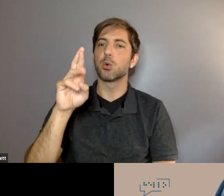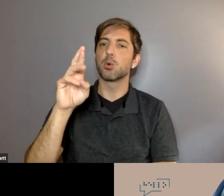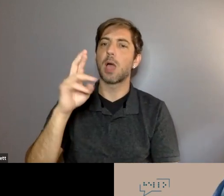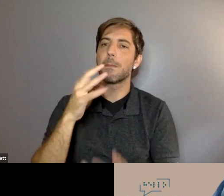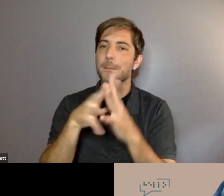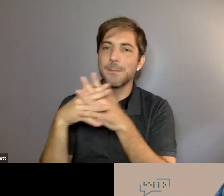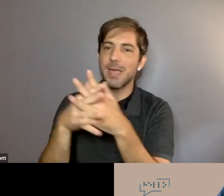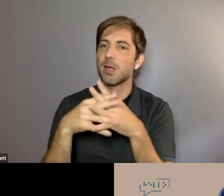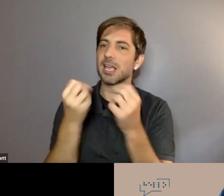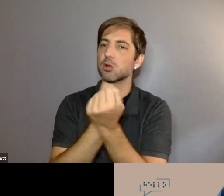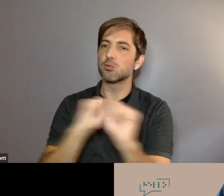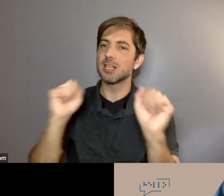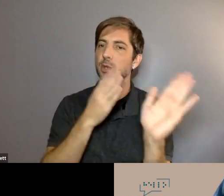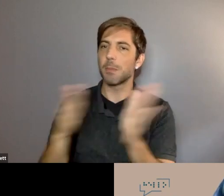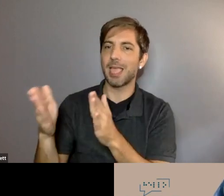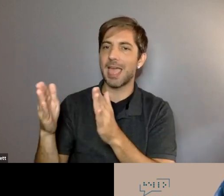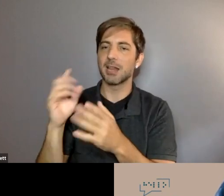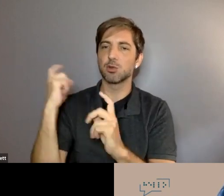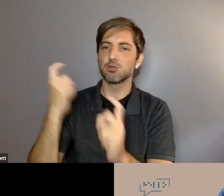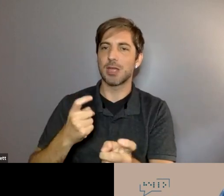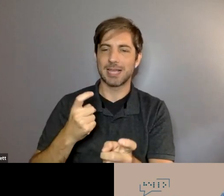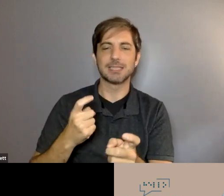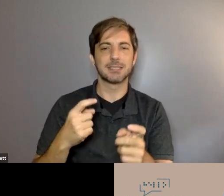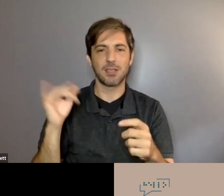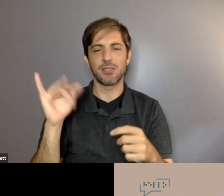grants that we had earlier.